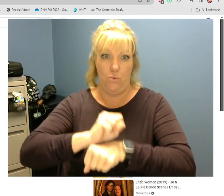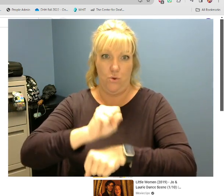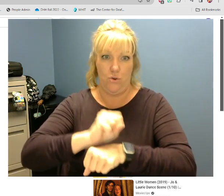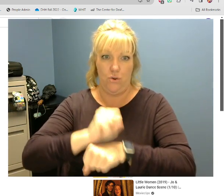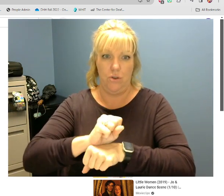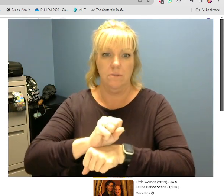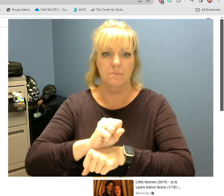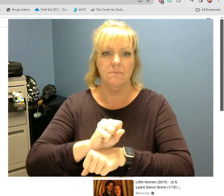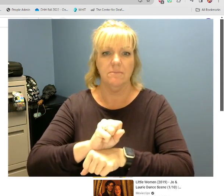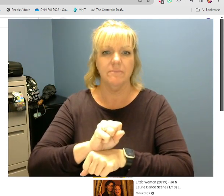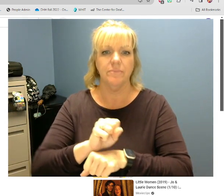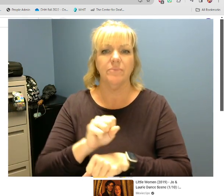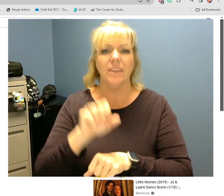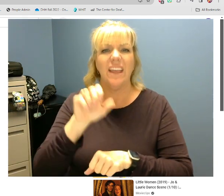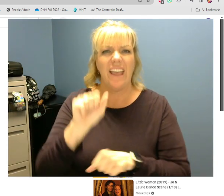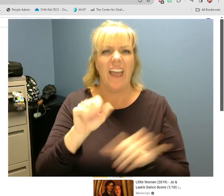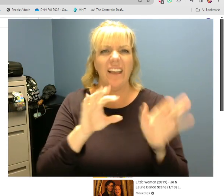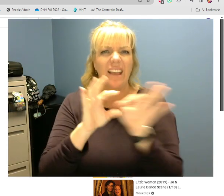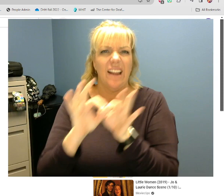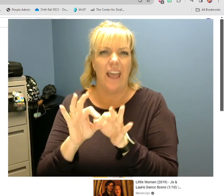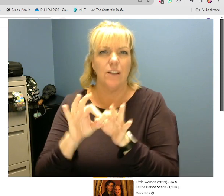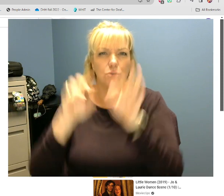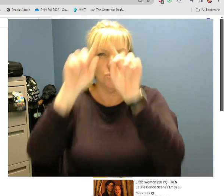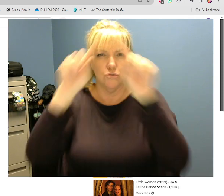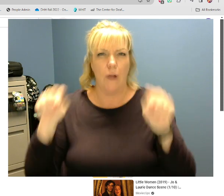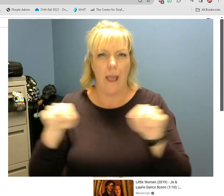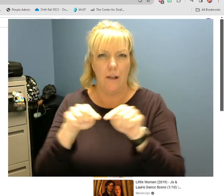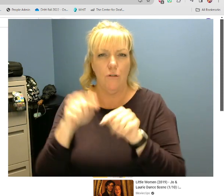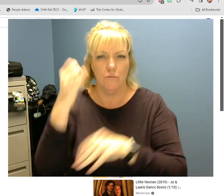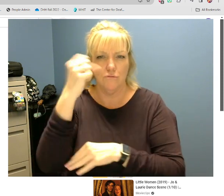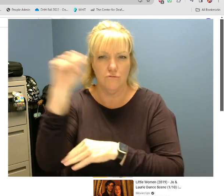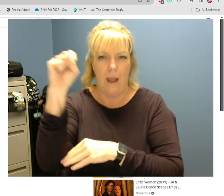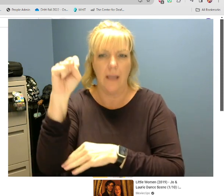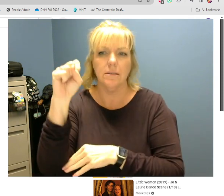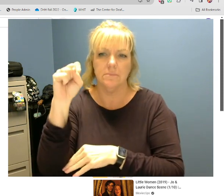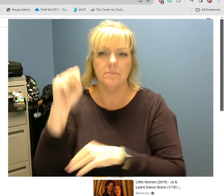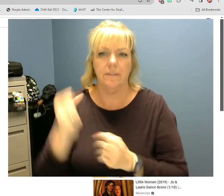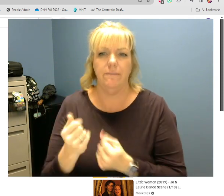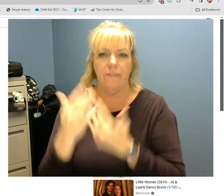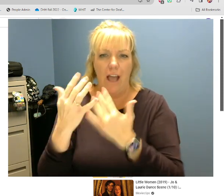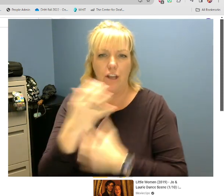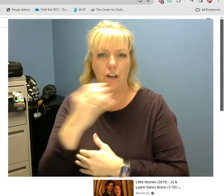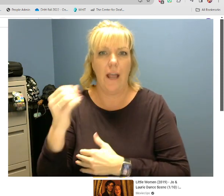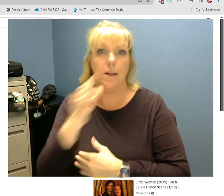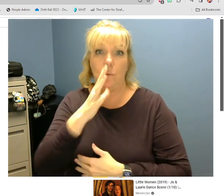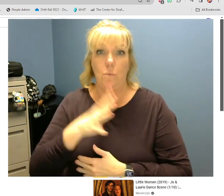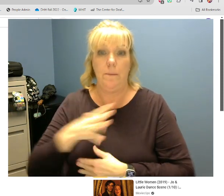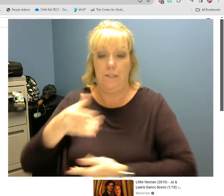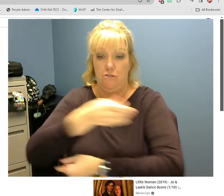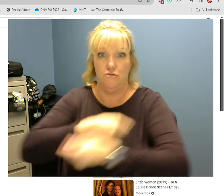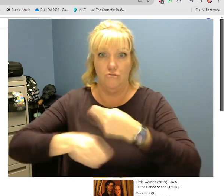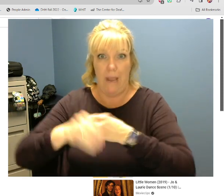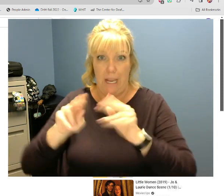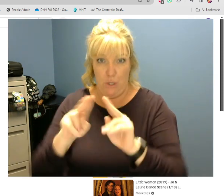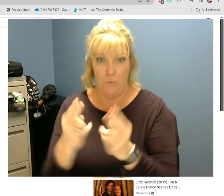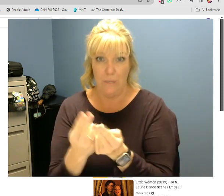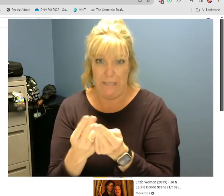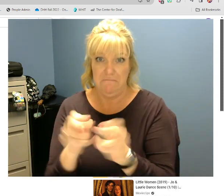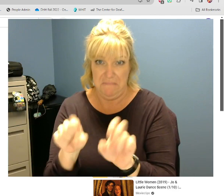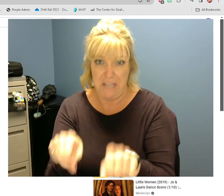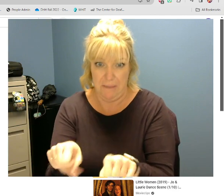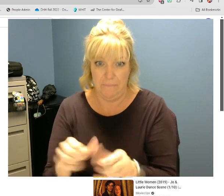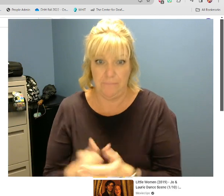Strike and Fire and the Women's Trade Union League. Because what happens is you start to